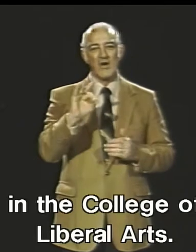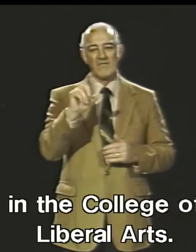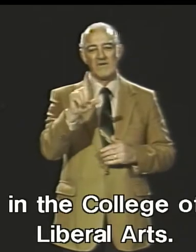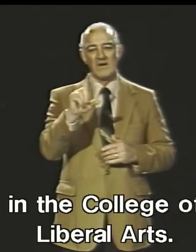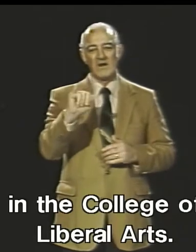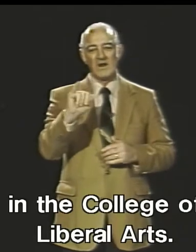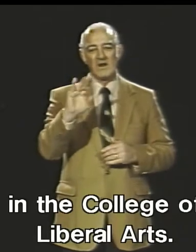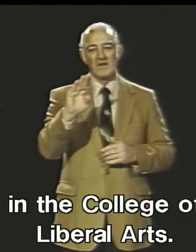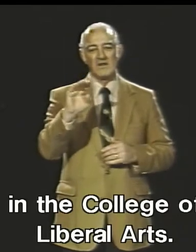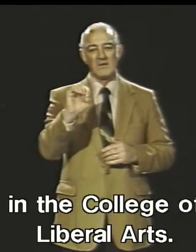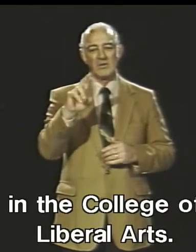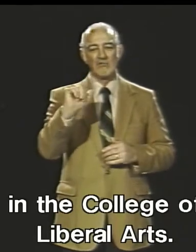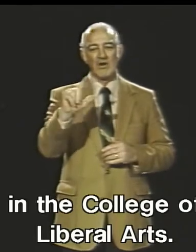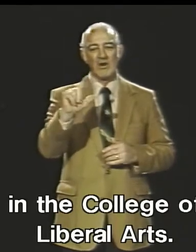in the College of Liberal Arts.